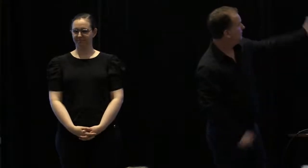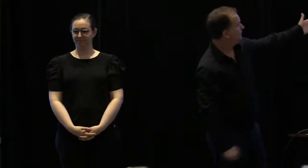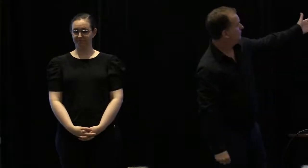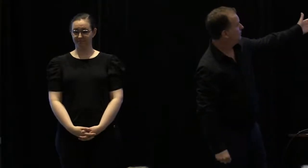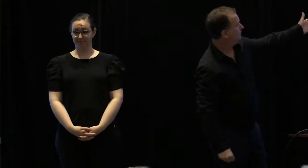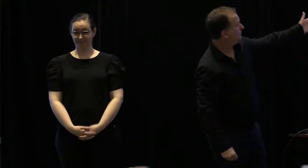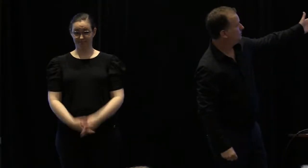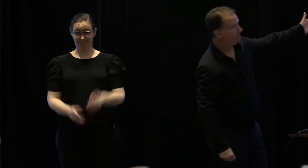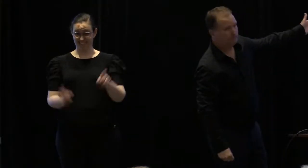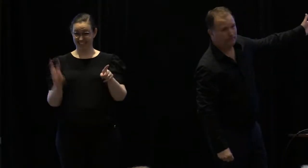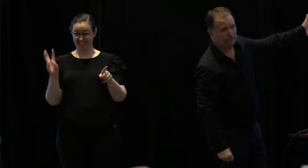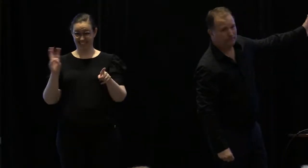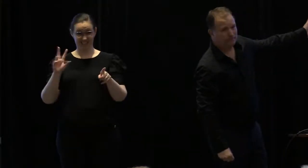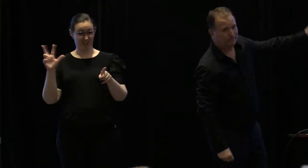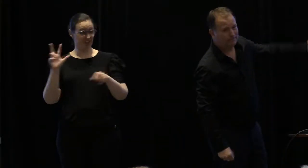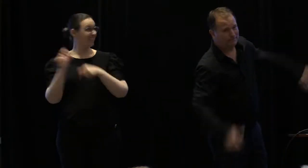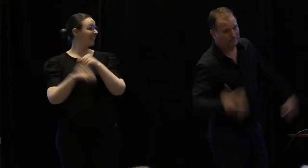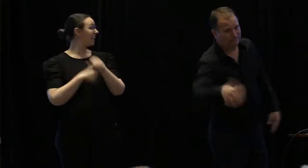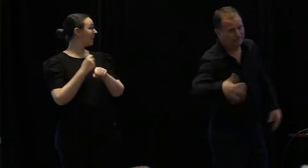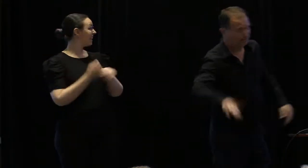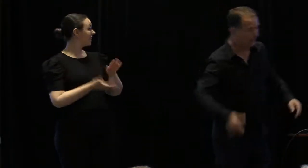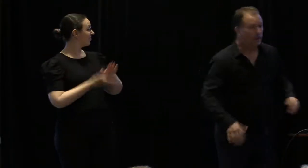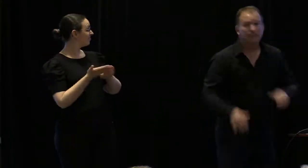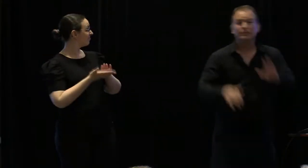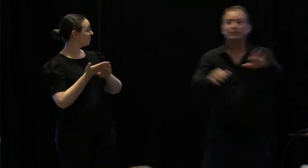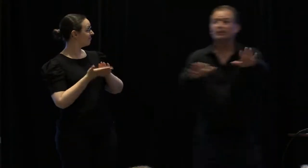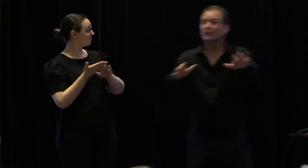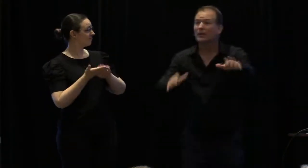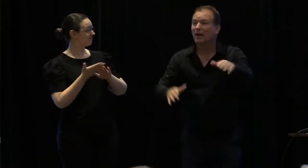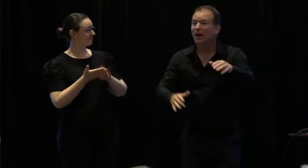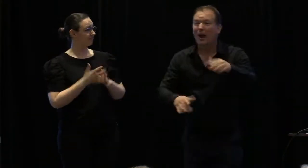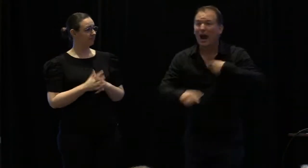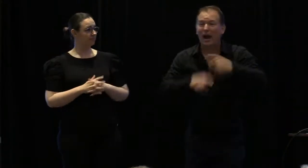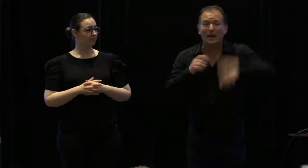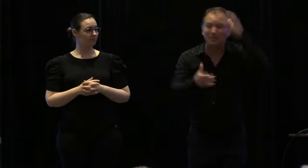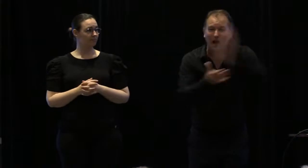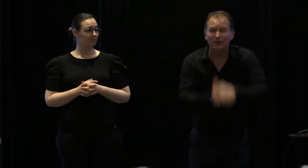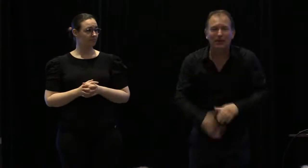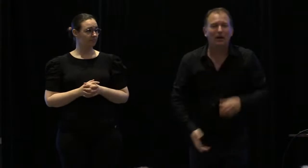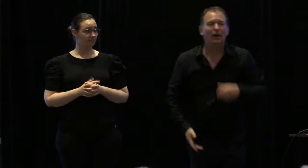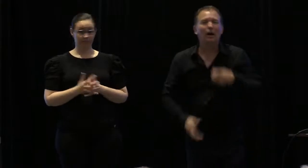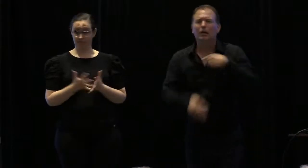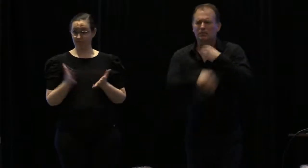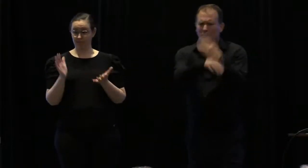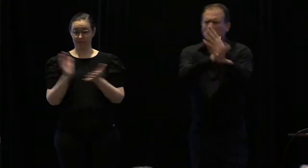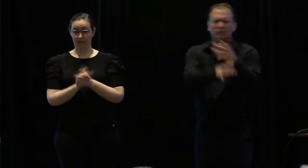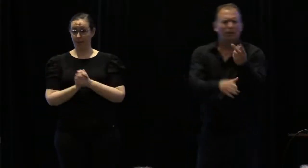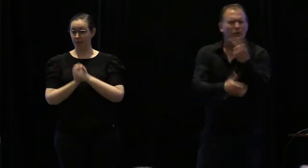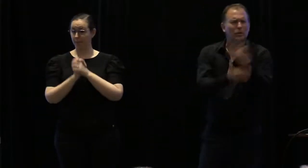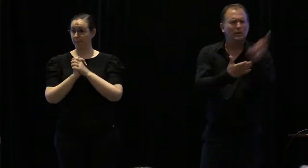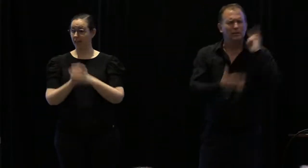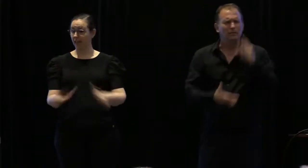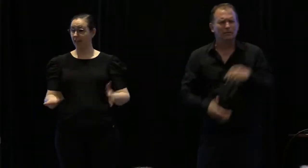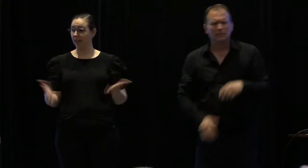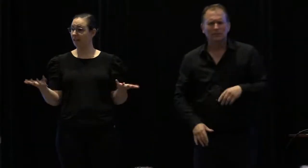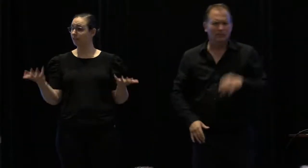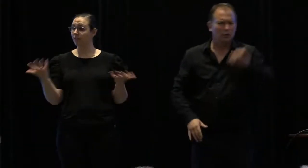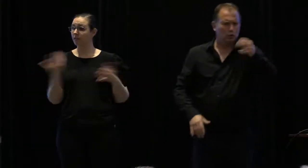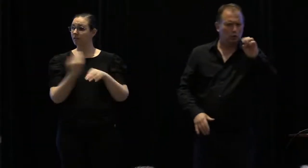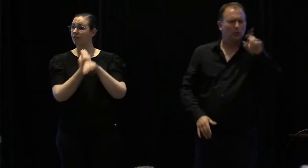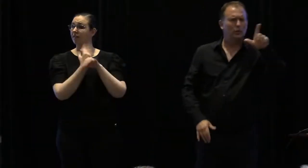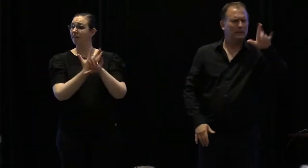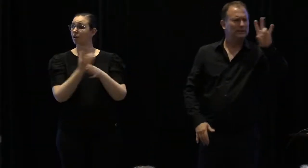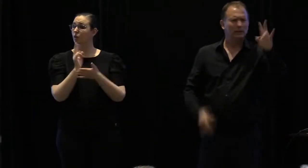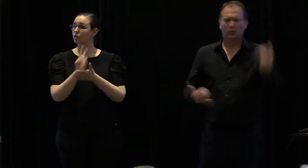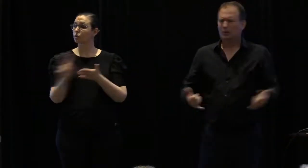V, 63 years. You are an amazing woman. I can't honestly believe we